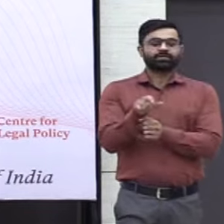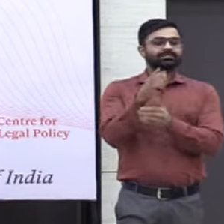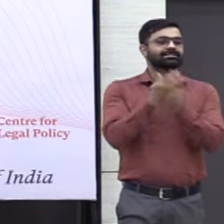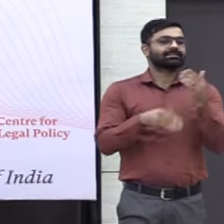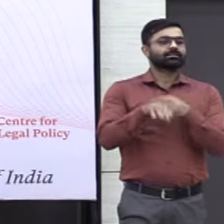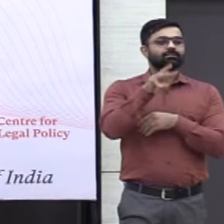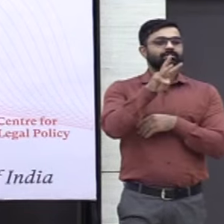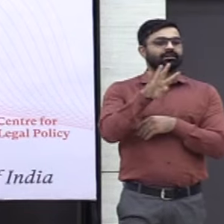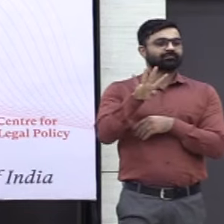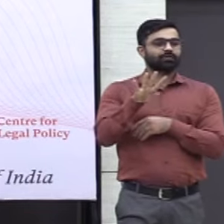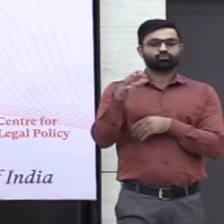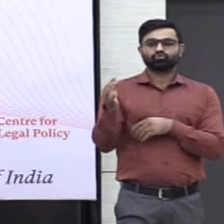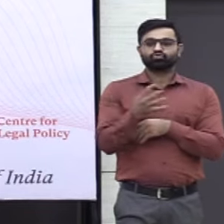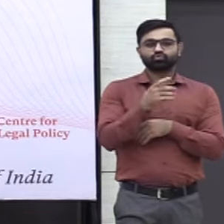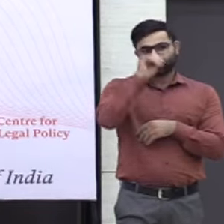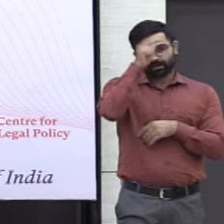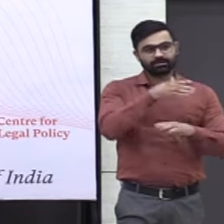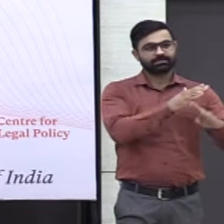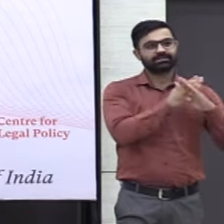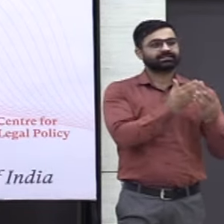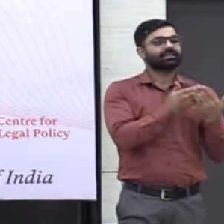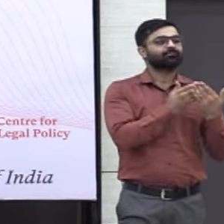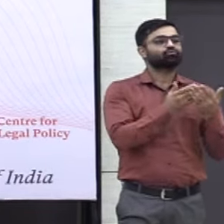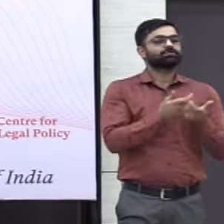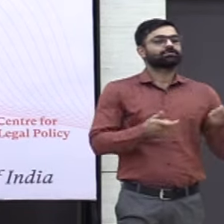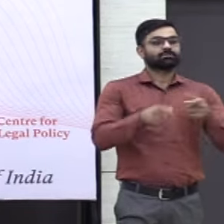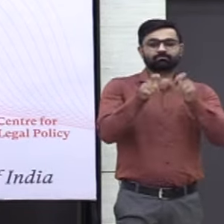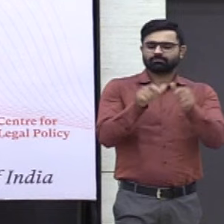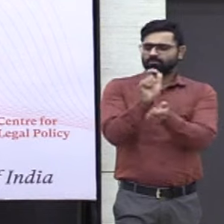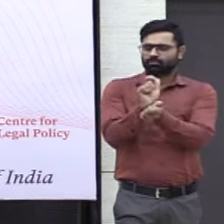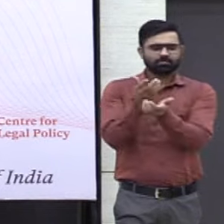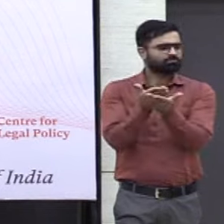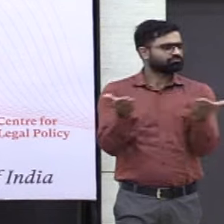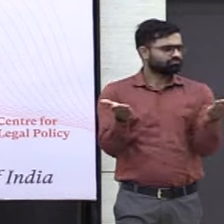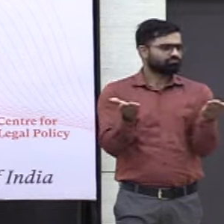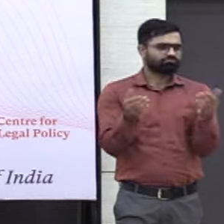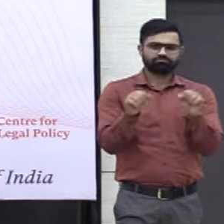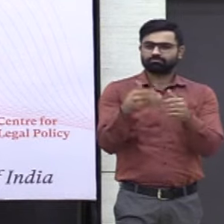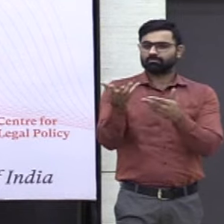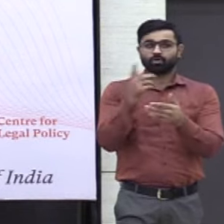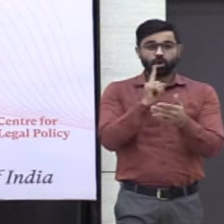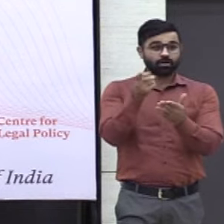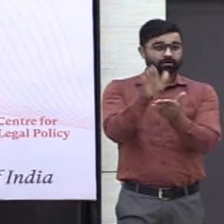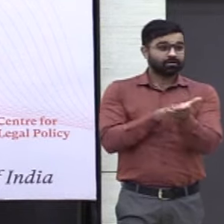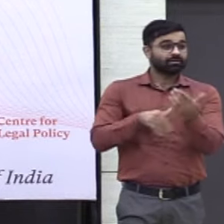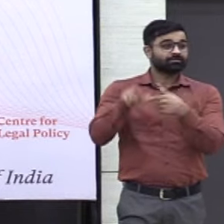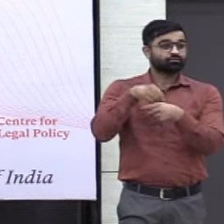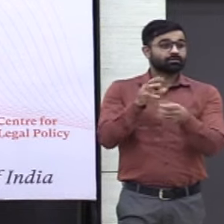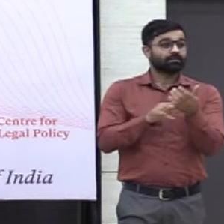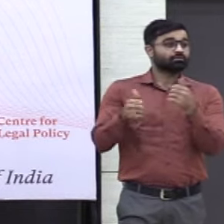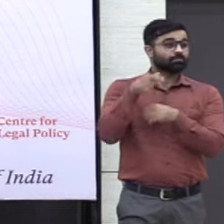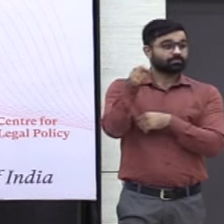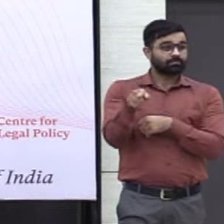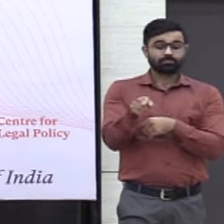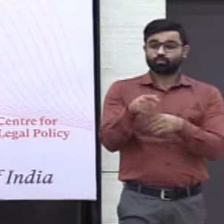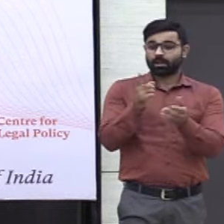new Bhartiya Nagrik Suraksha Sanhita says any police officer may without an order from a magistrate and without